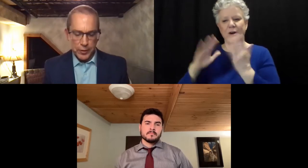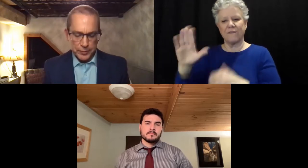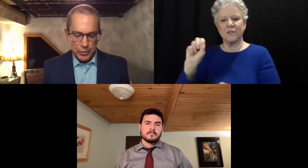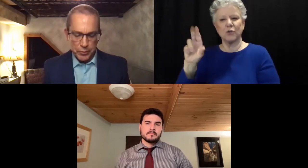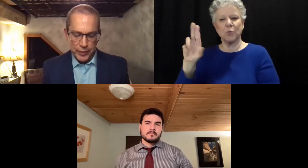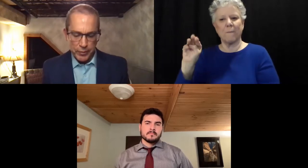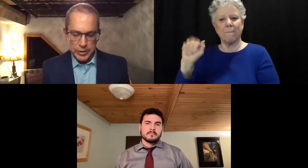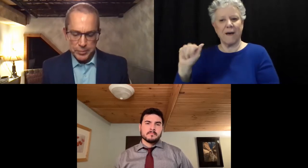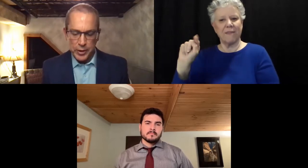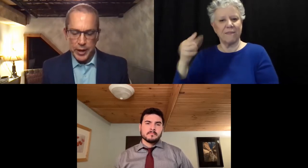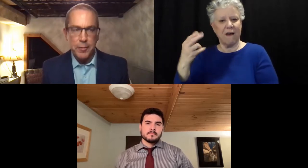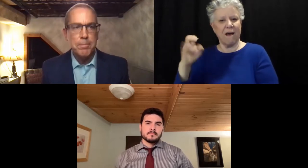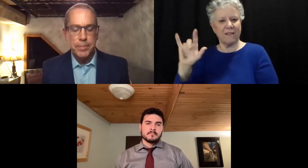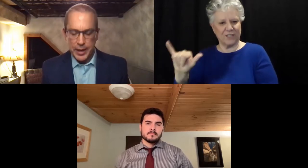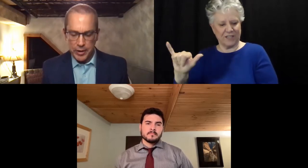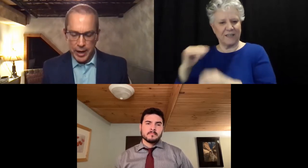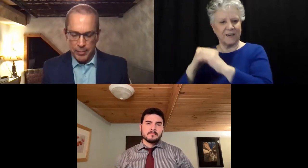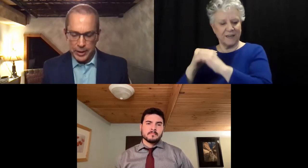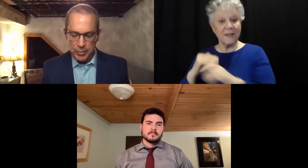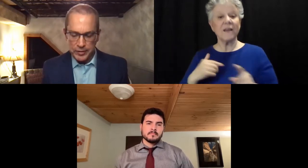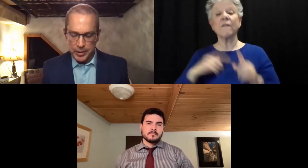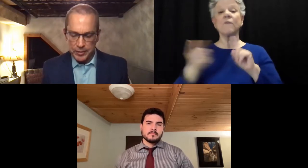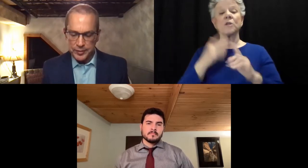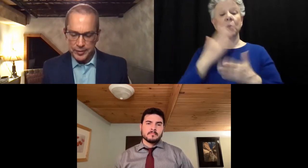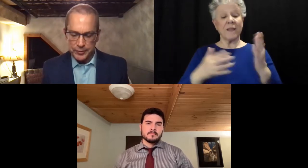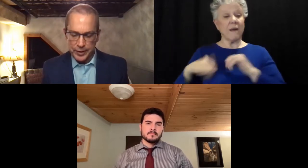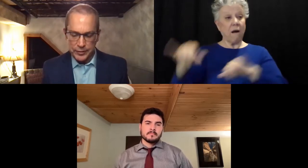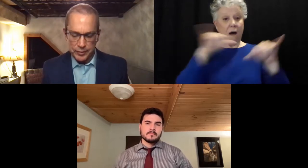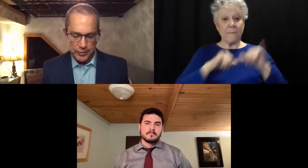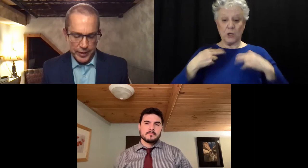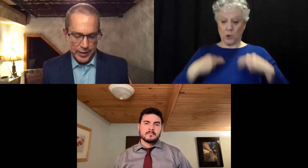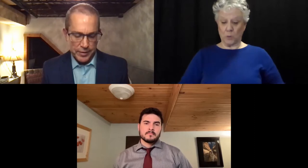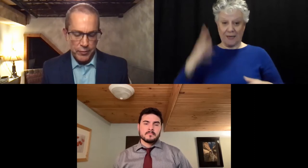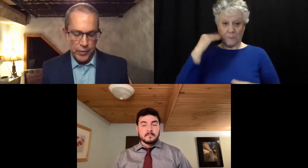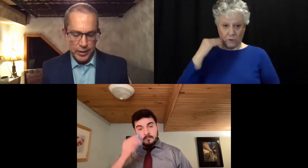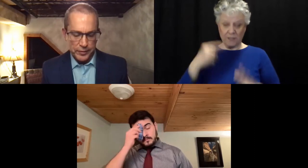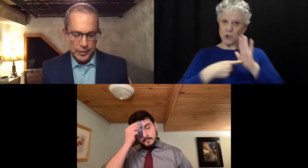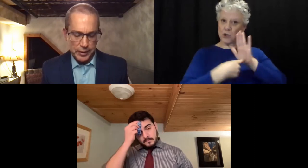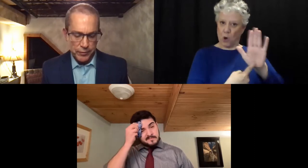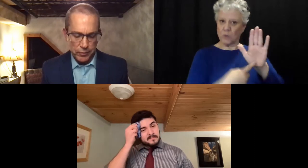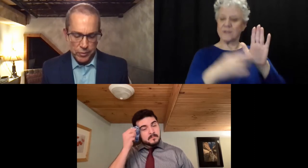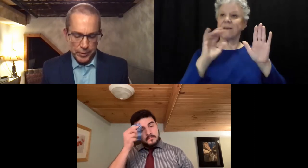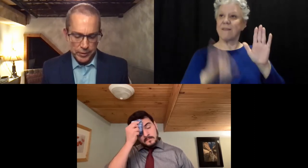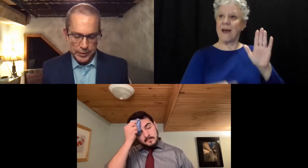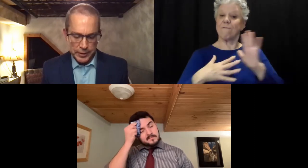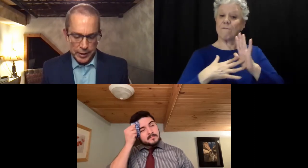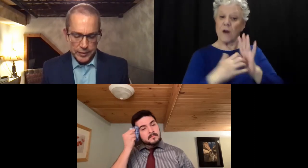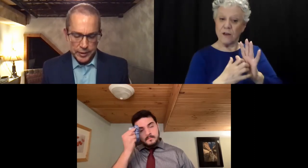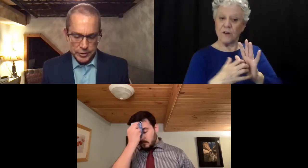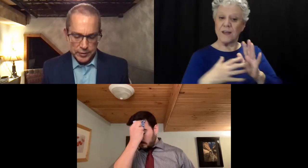In a first move, I wish to point out how common human experience testifies to the fact that frailty and